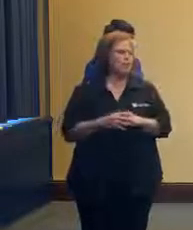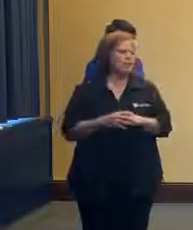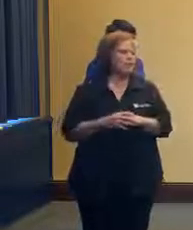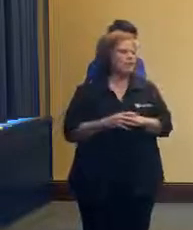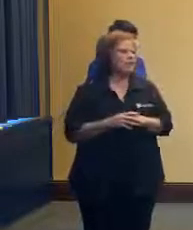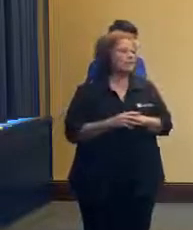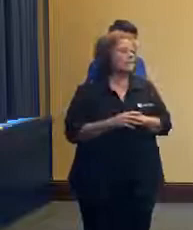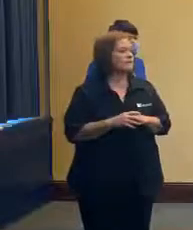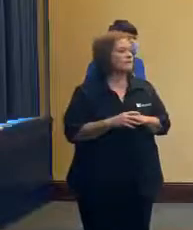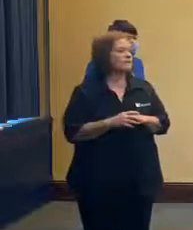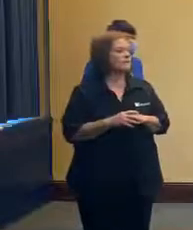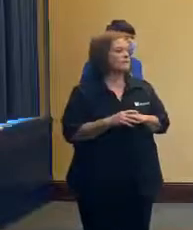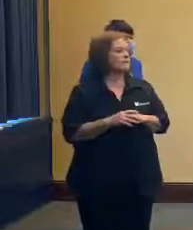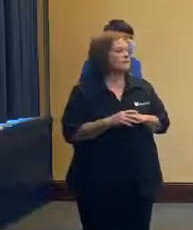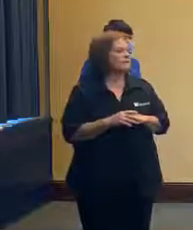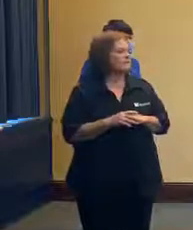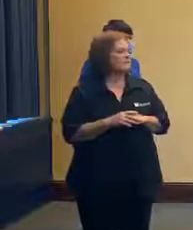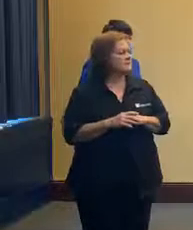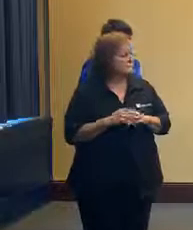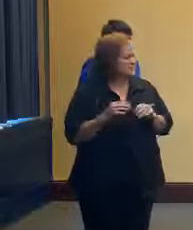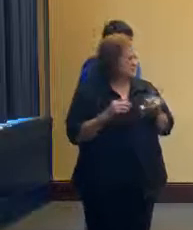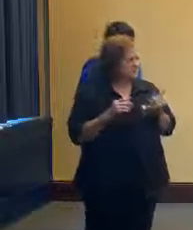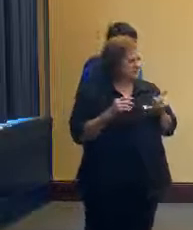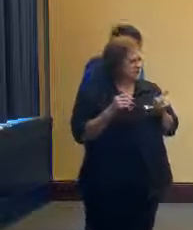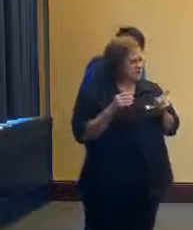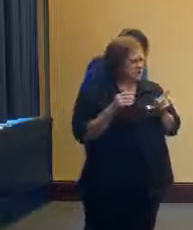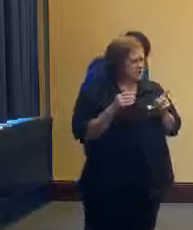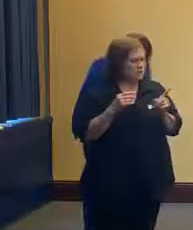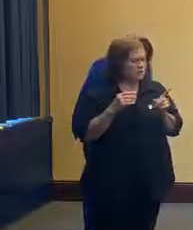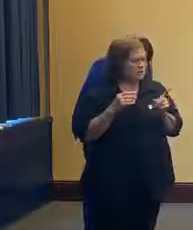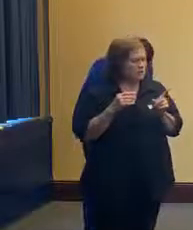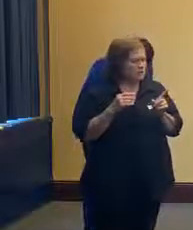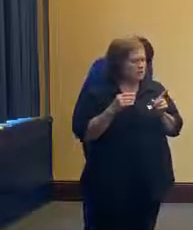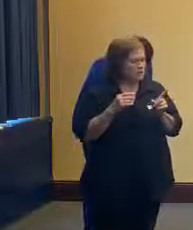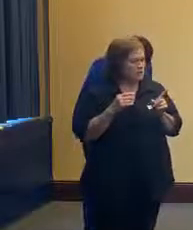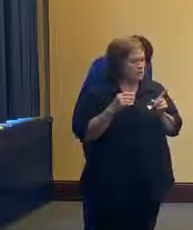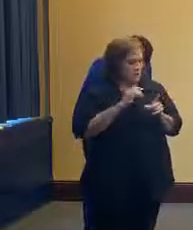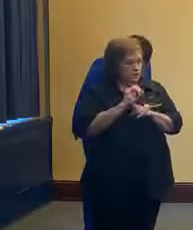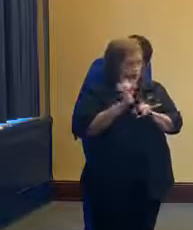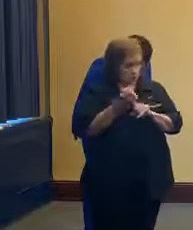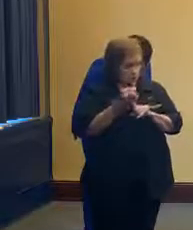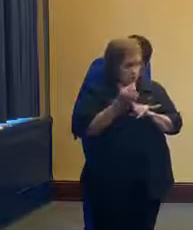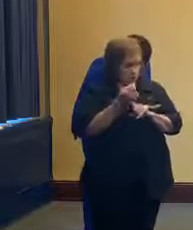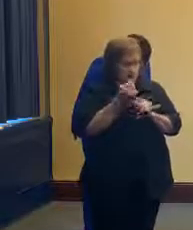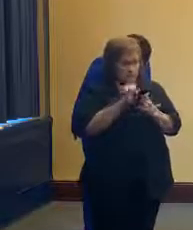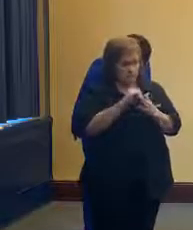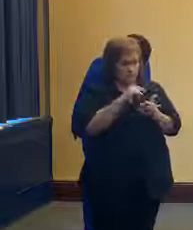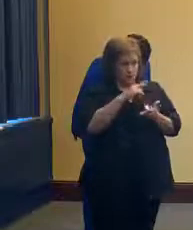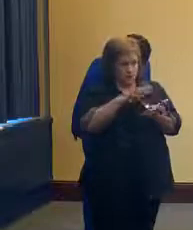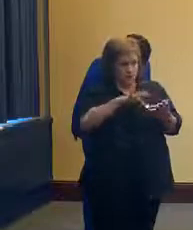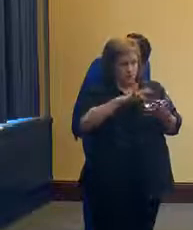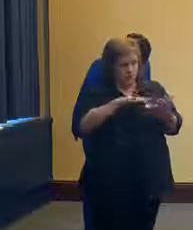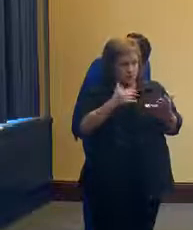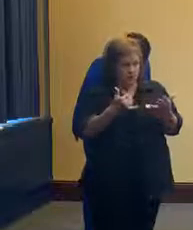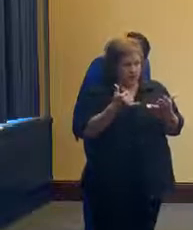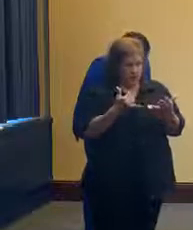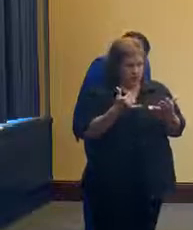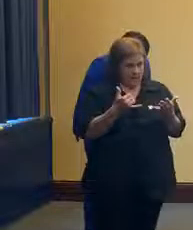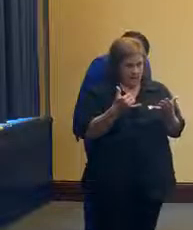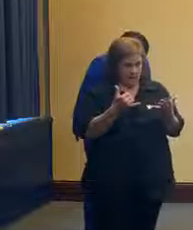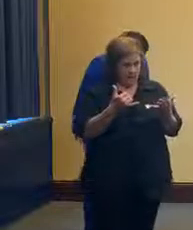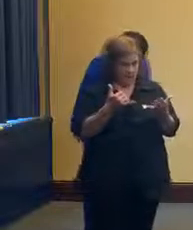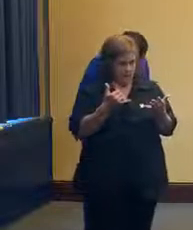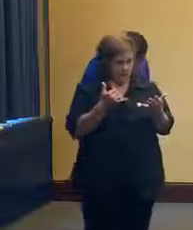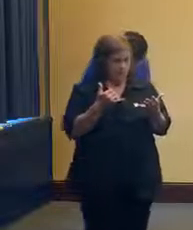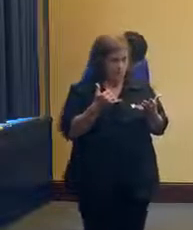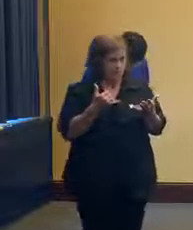other questions? And just curious, the scenario that you guys are looking at right now, apologies if I've got, or correct